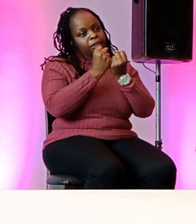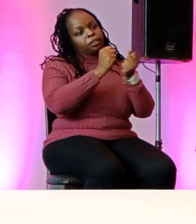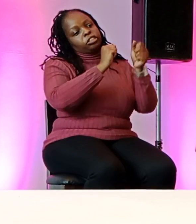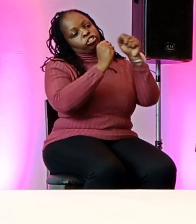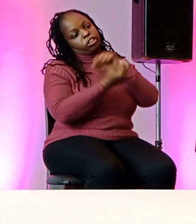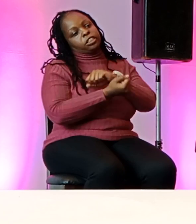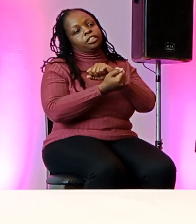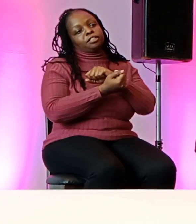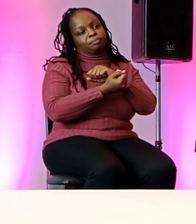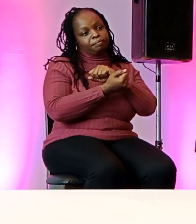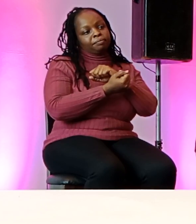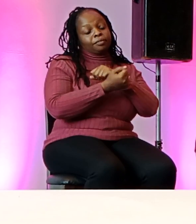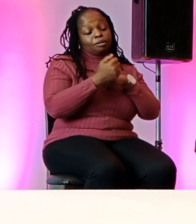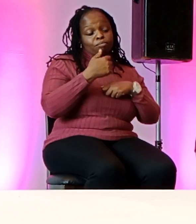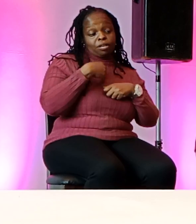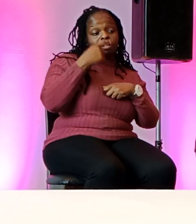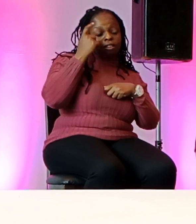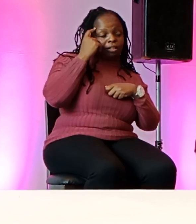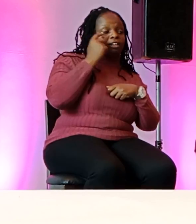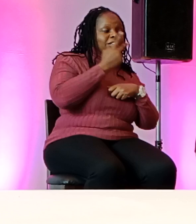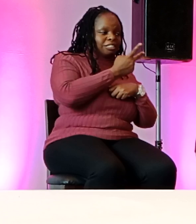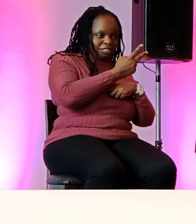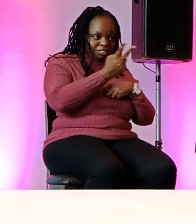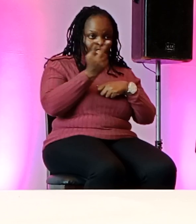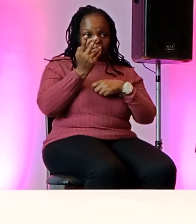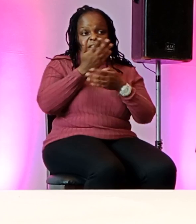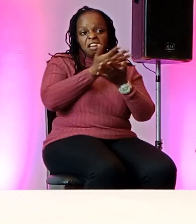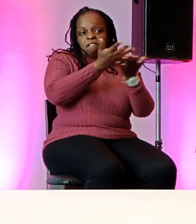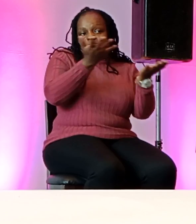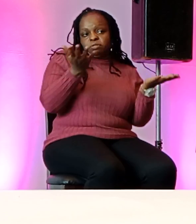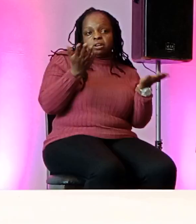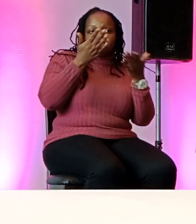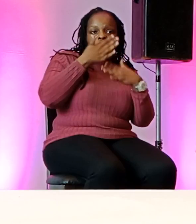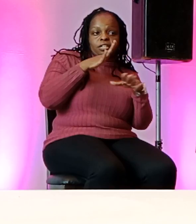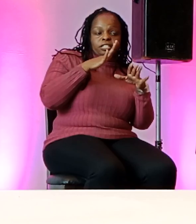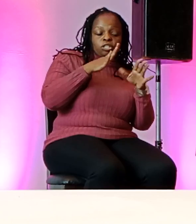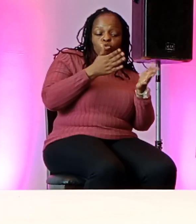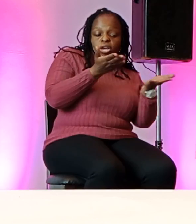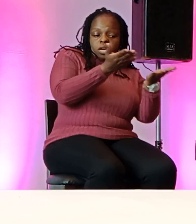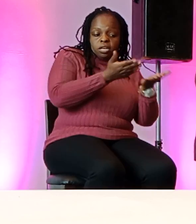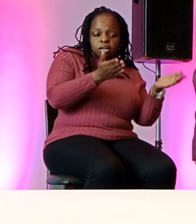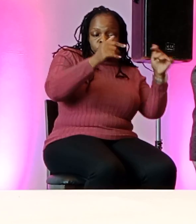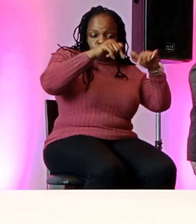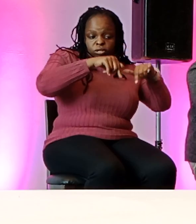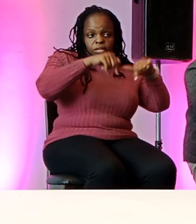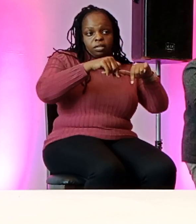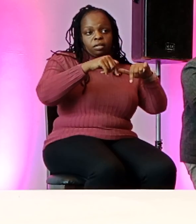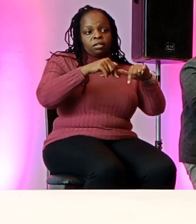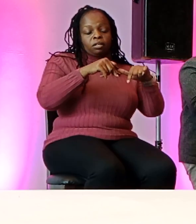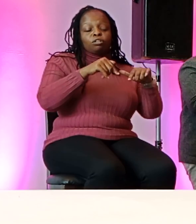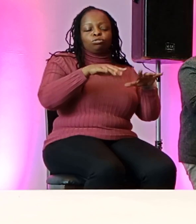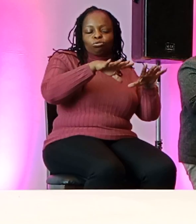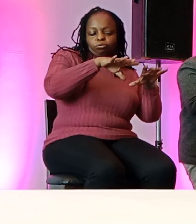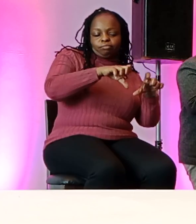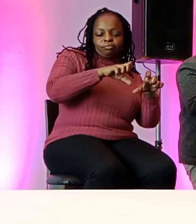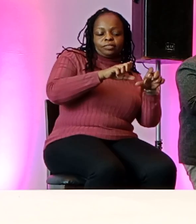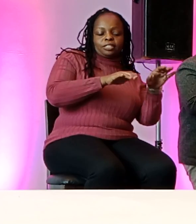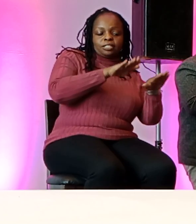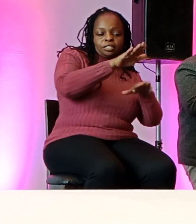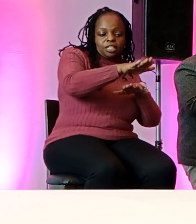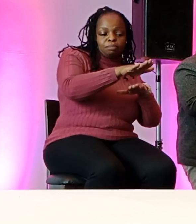transformed. And I think we have seen it everywhere. We are here today to take stock of the milestones in our journey